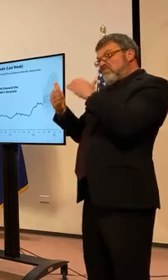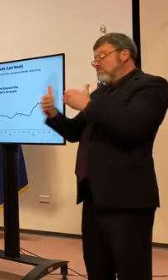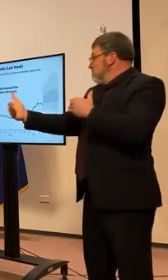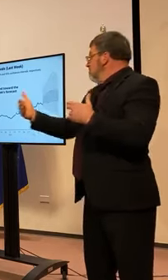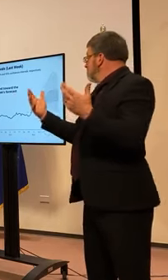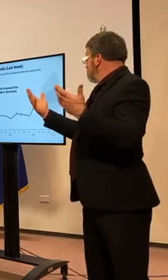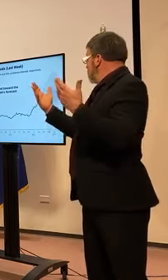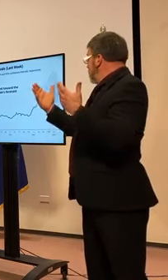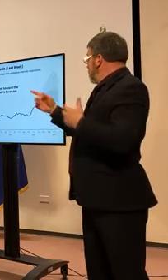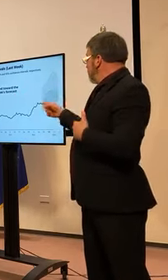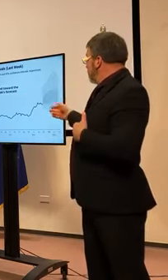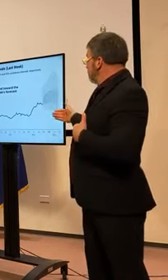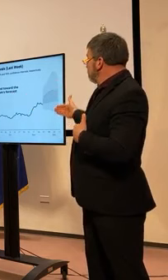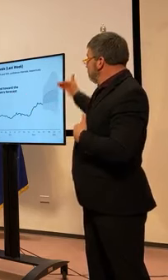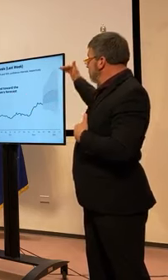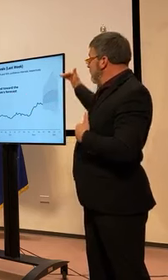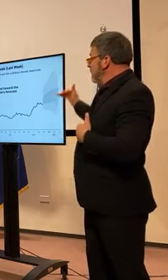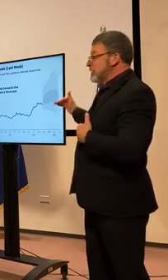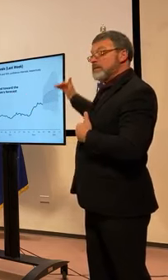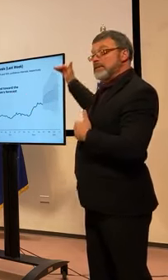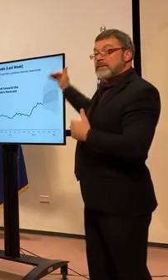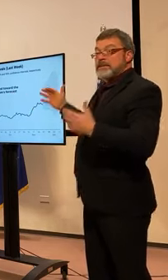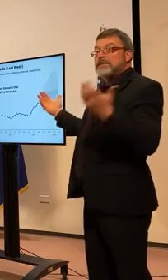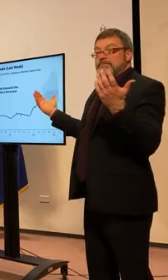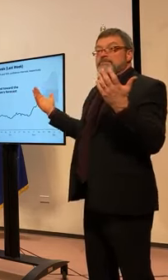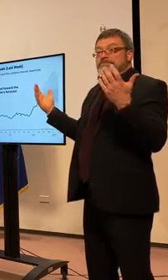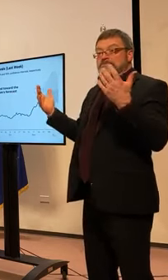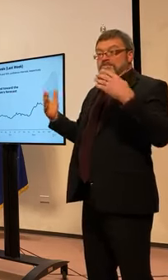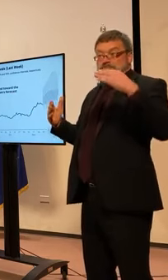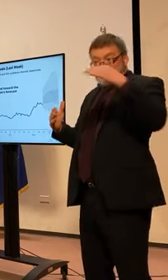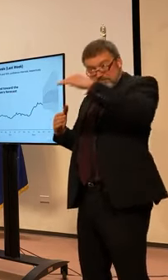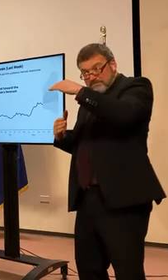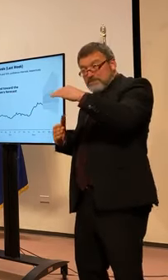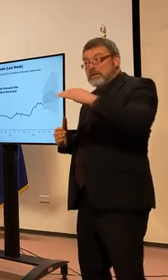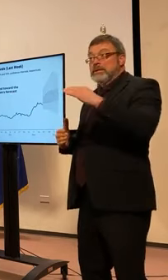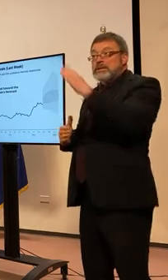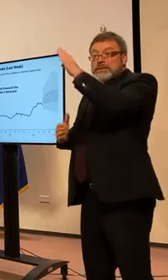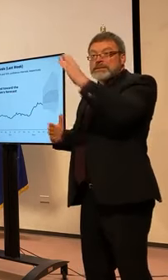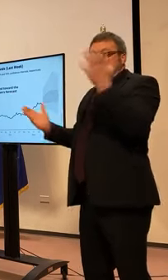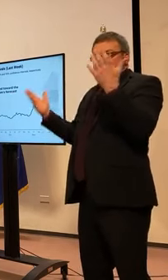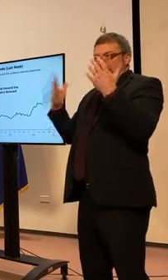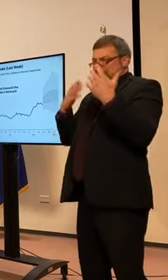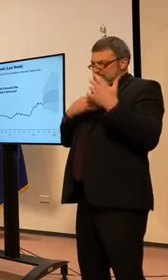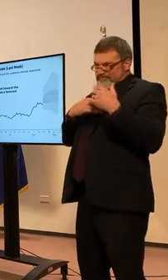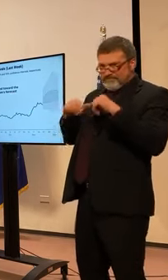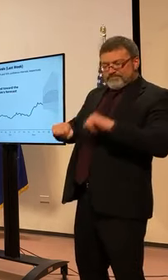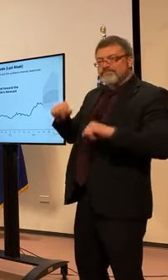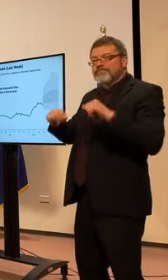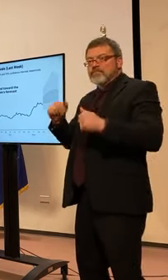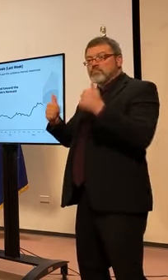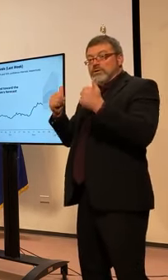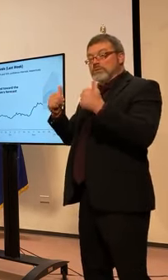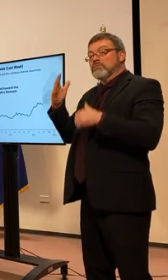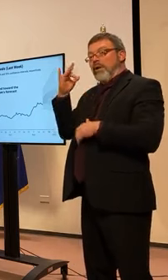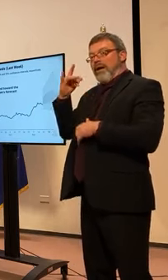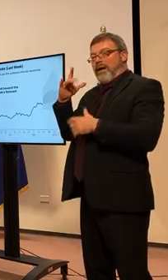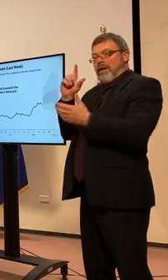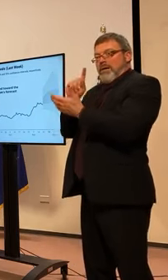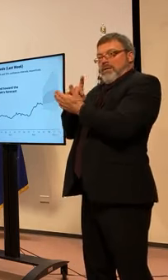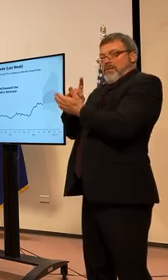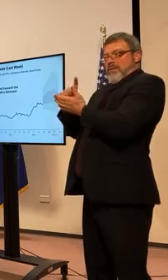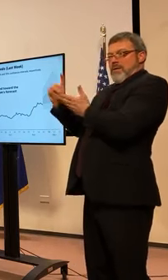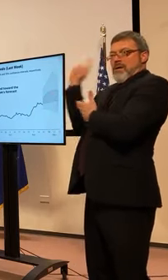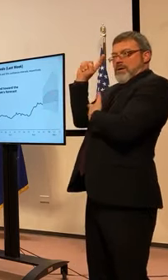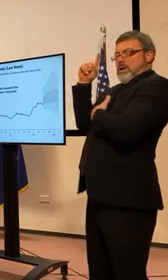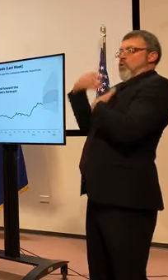in the lower end, kind of in the middle of the forecast. So that was certainly good to see last week. If you remember, we trended on the higher